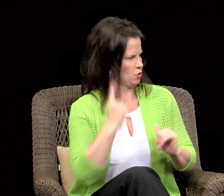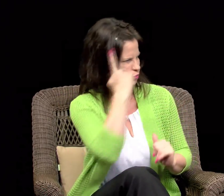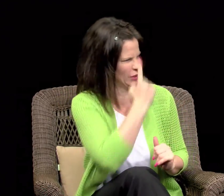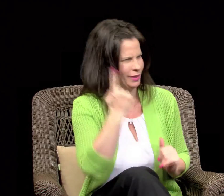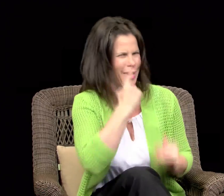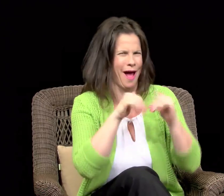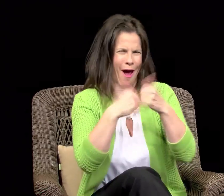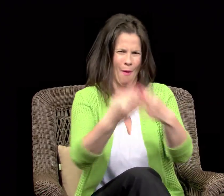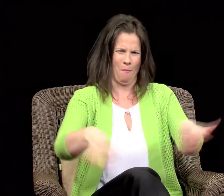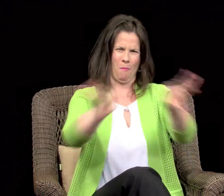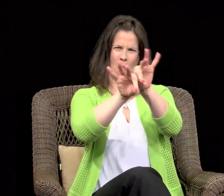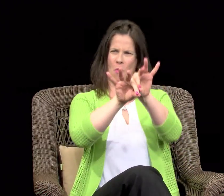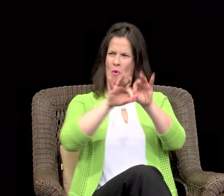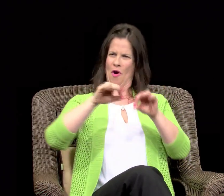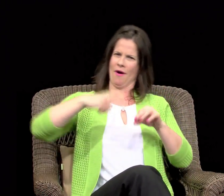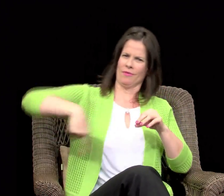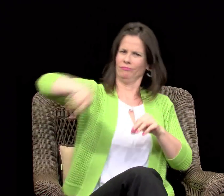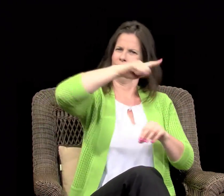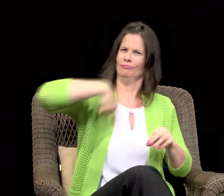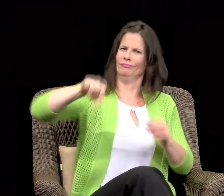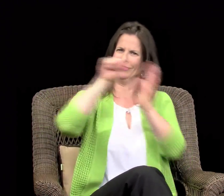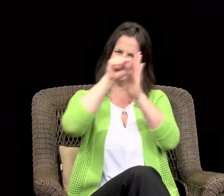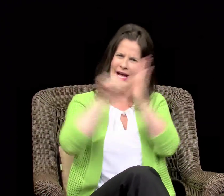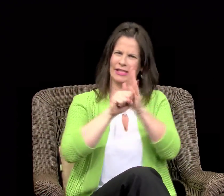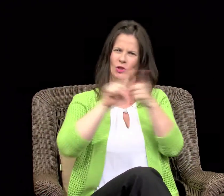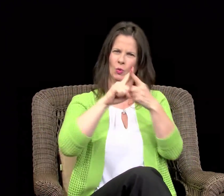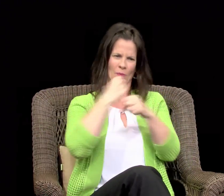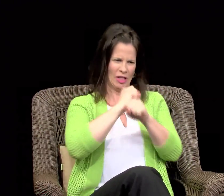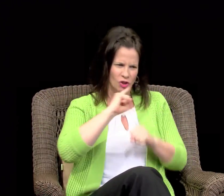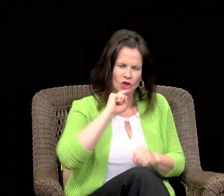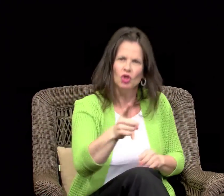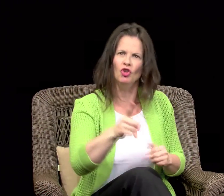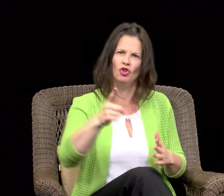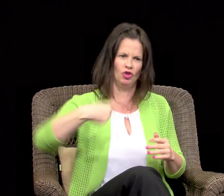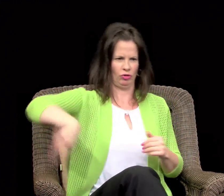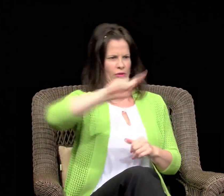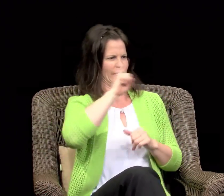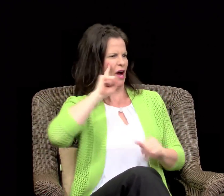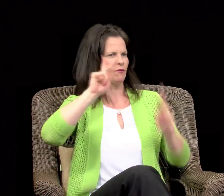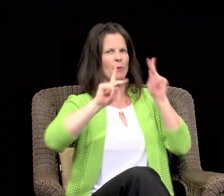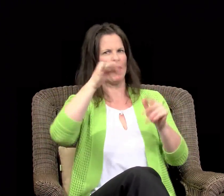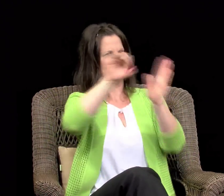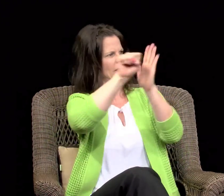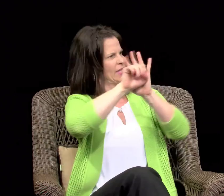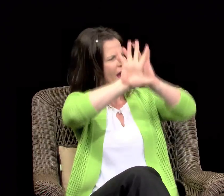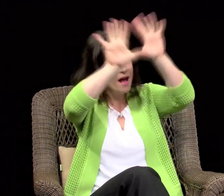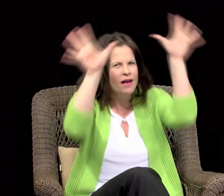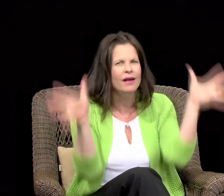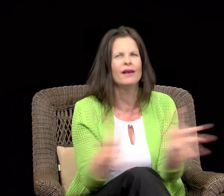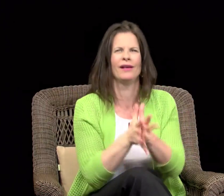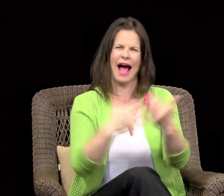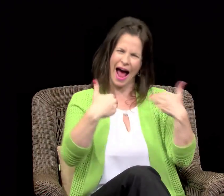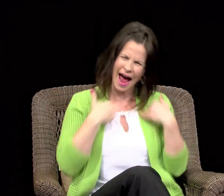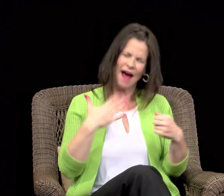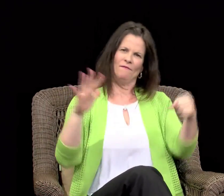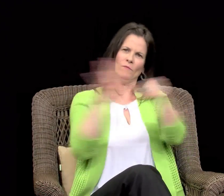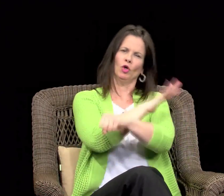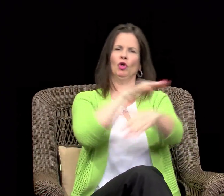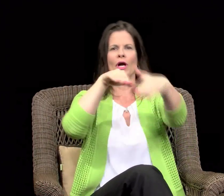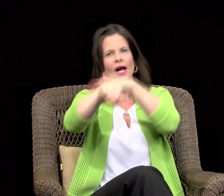of the states. And really, the rest of the states should follow what CAD is doing. It should become a whole.